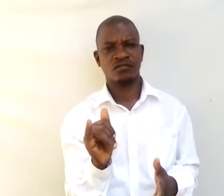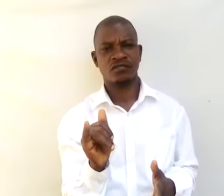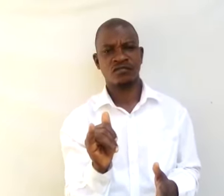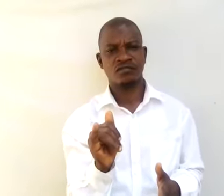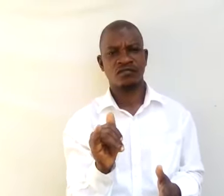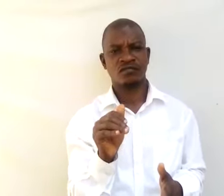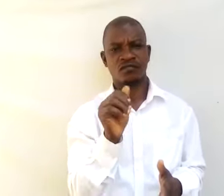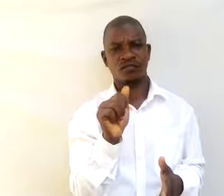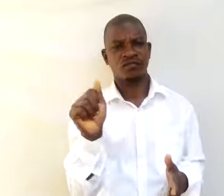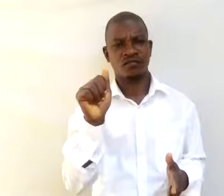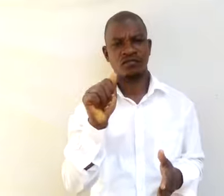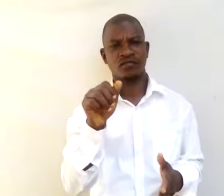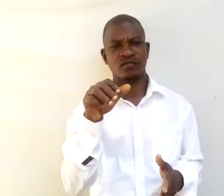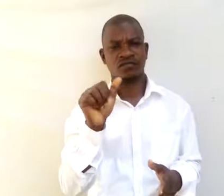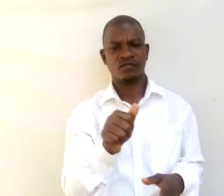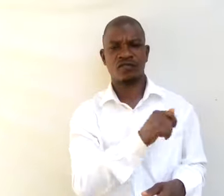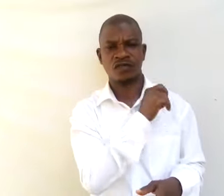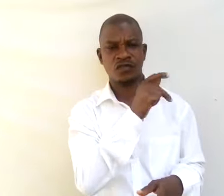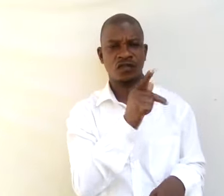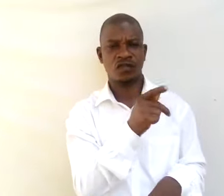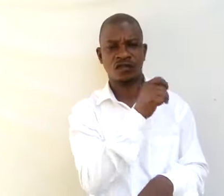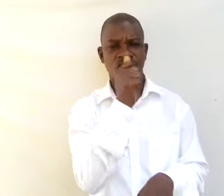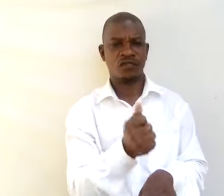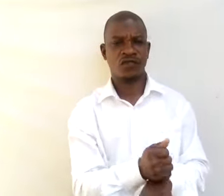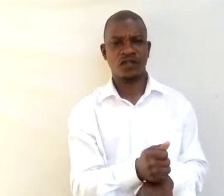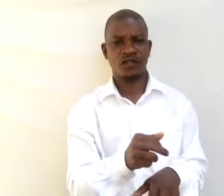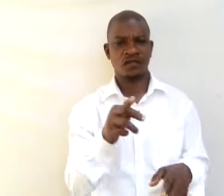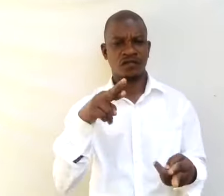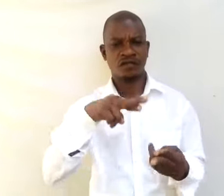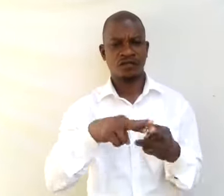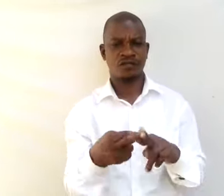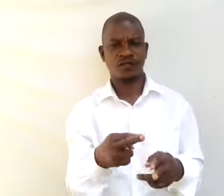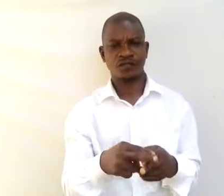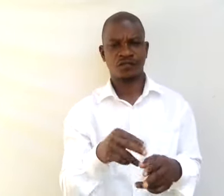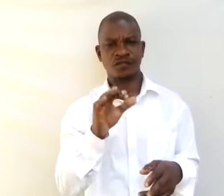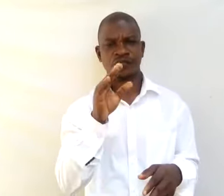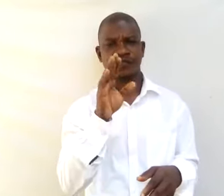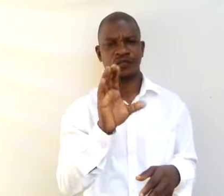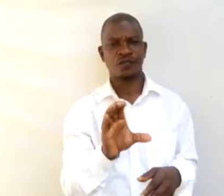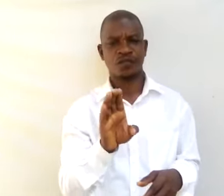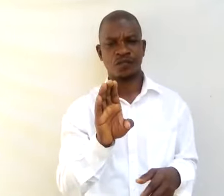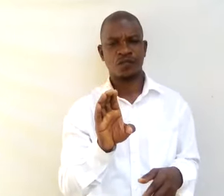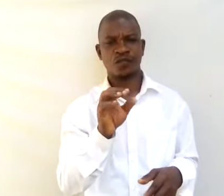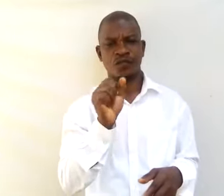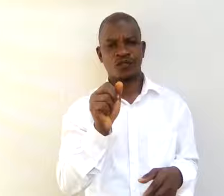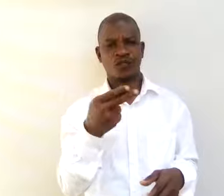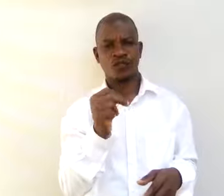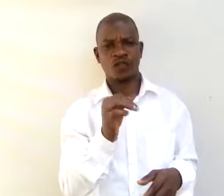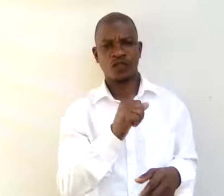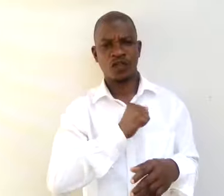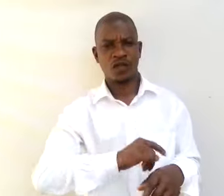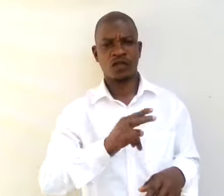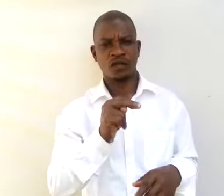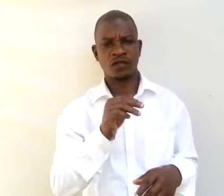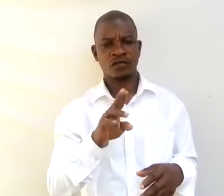A. Apply. B. Relay. C. Unarmed. D. Unique.